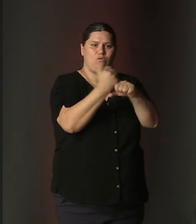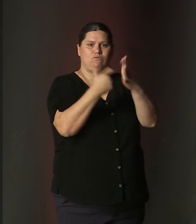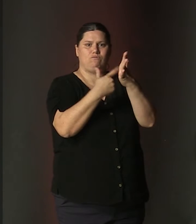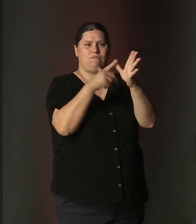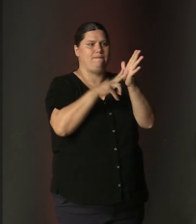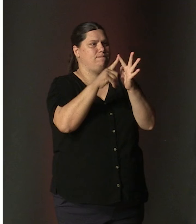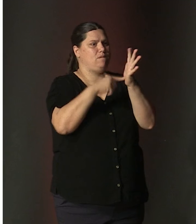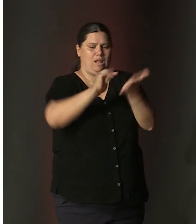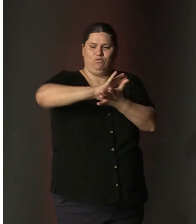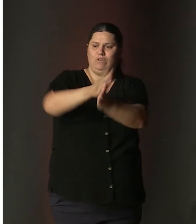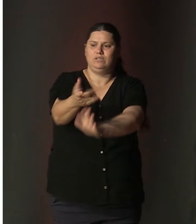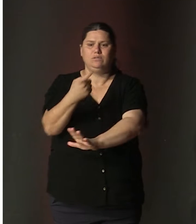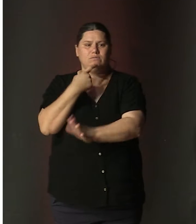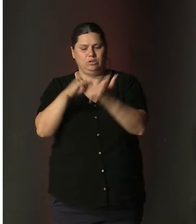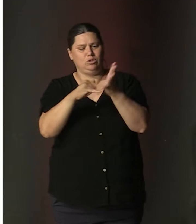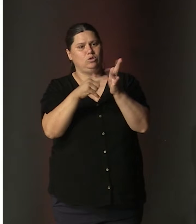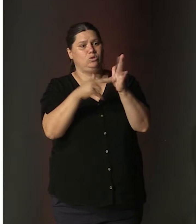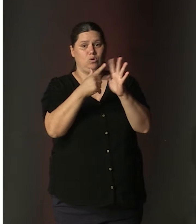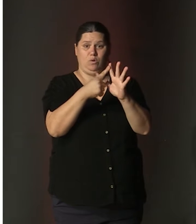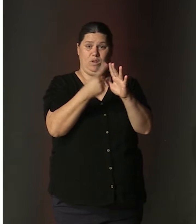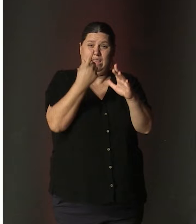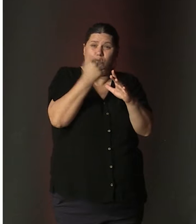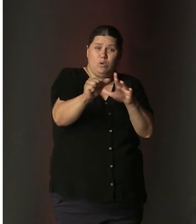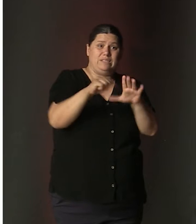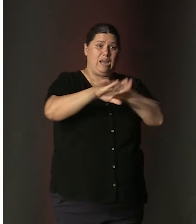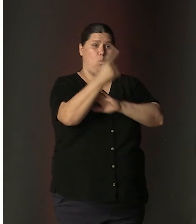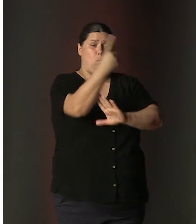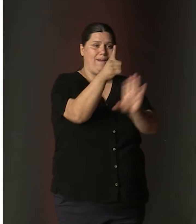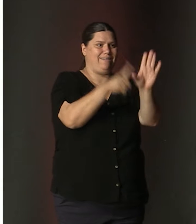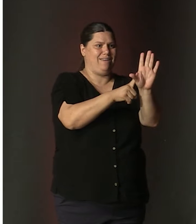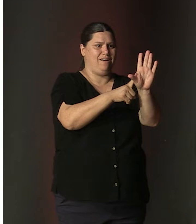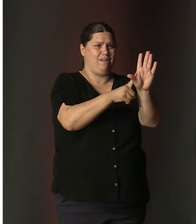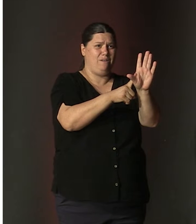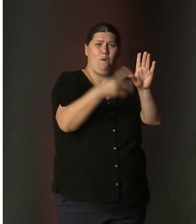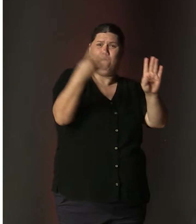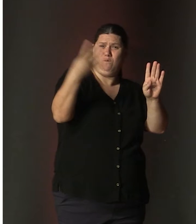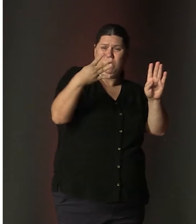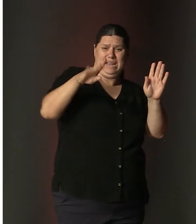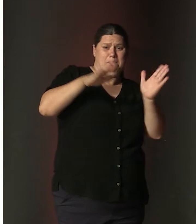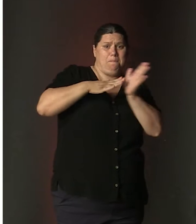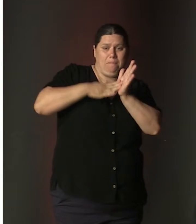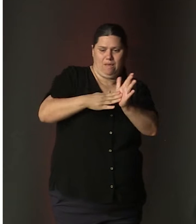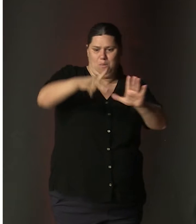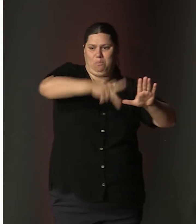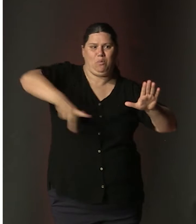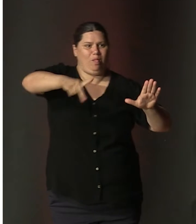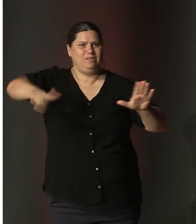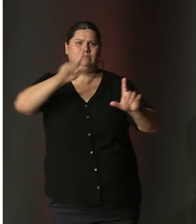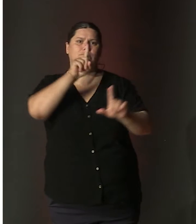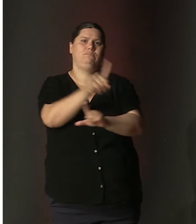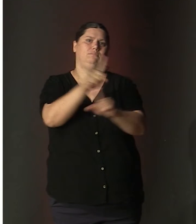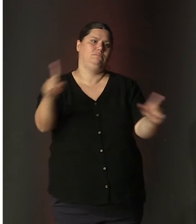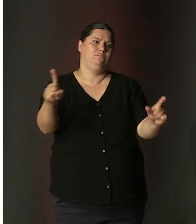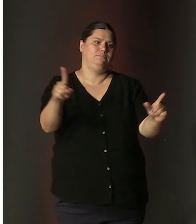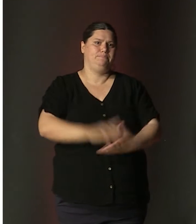and crushed stone that the world uses in just 1 year would not fit into 14 million Olympic-sized swimming